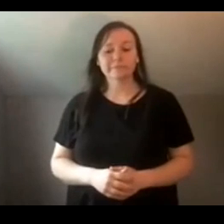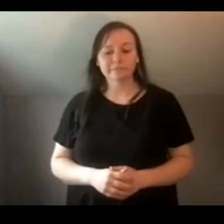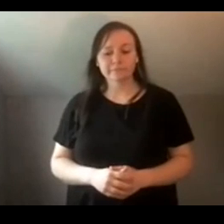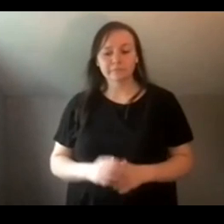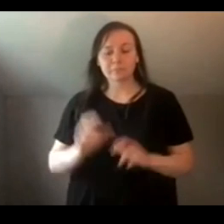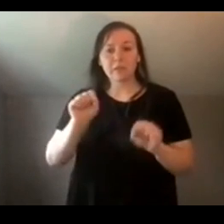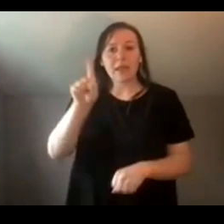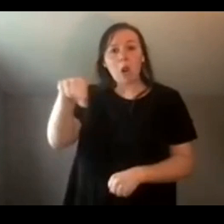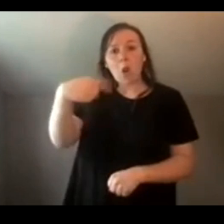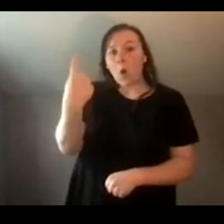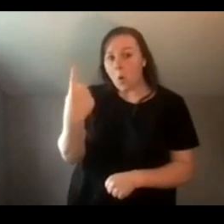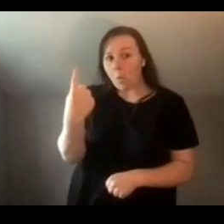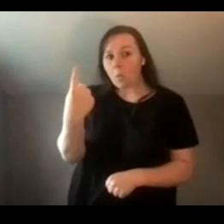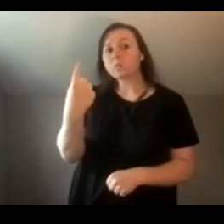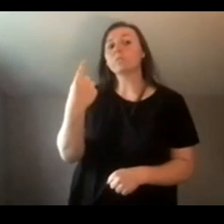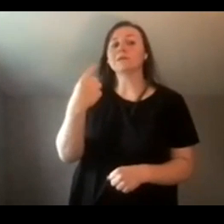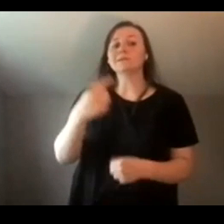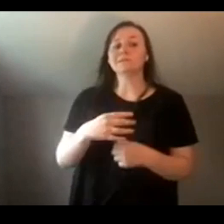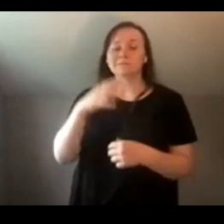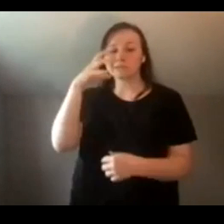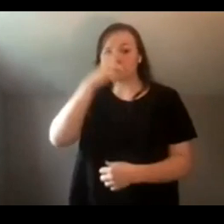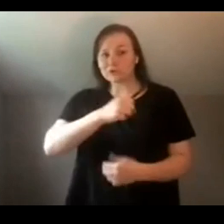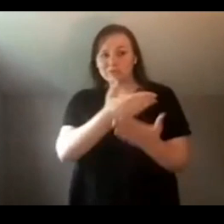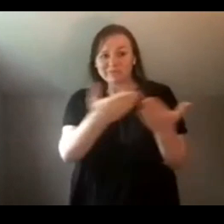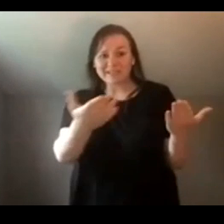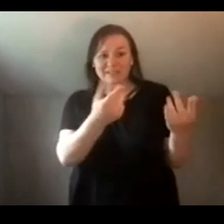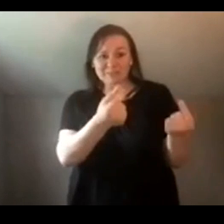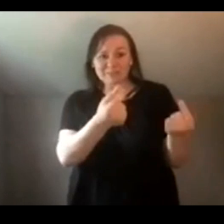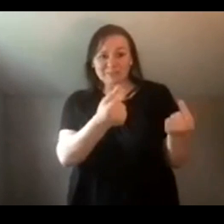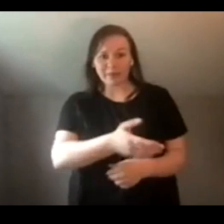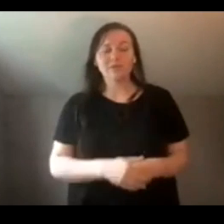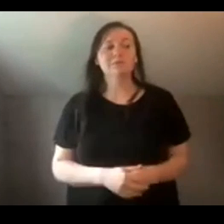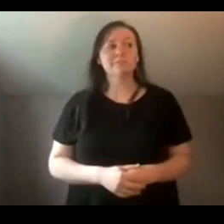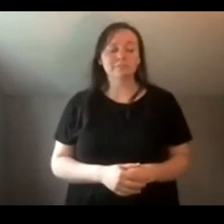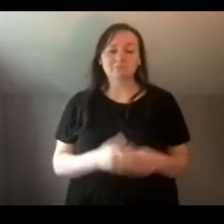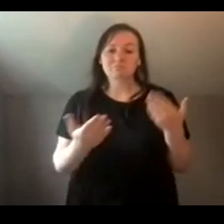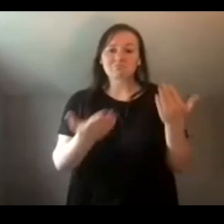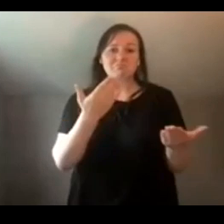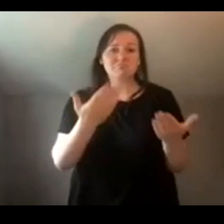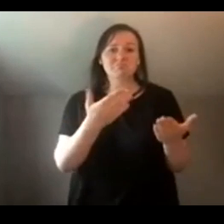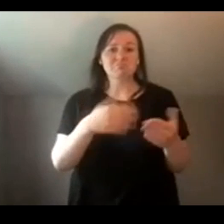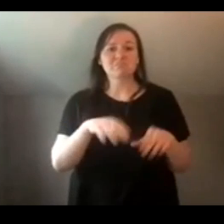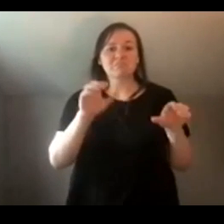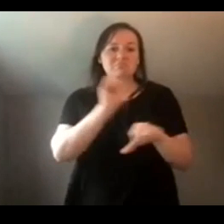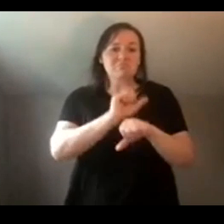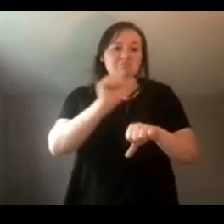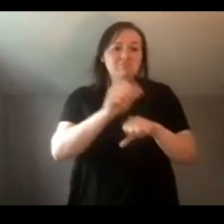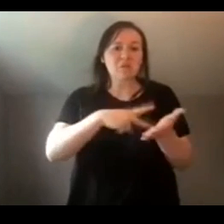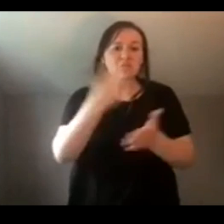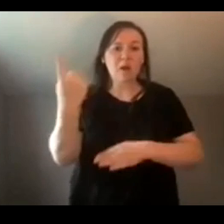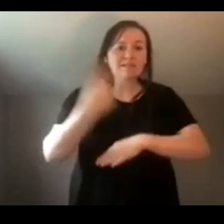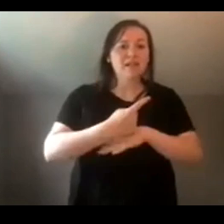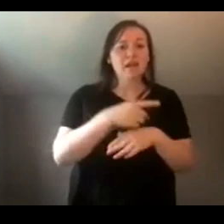only surmise the kinds of things he did there. He probably drilled twice a day. He learned to handle and